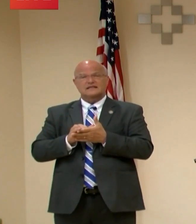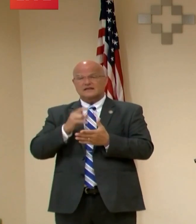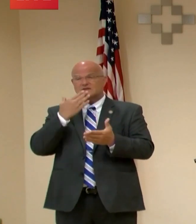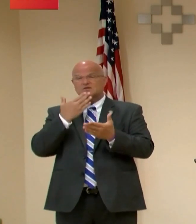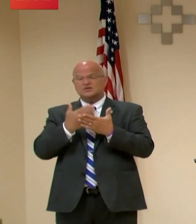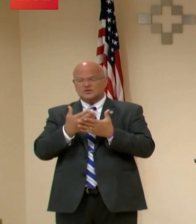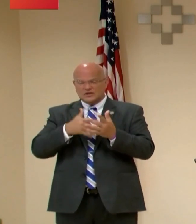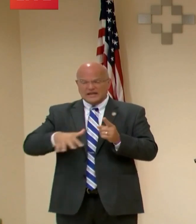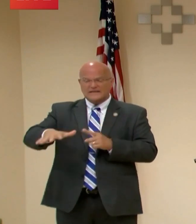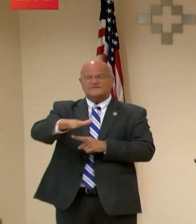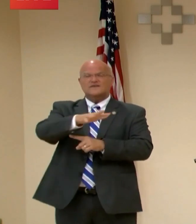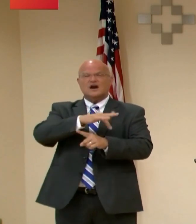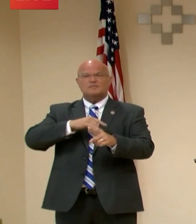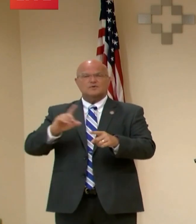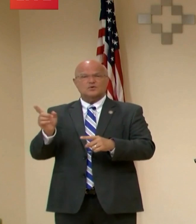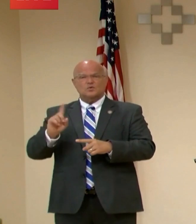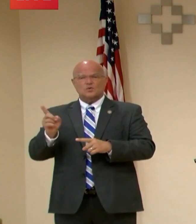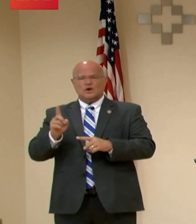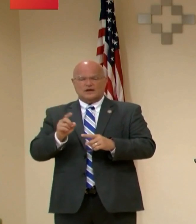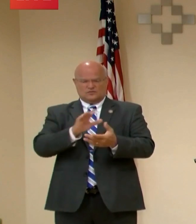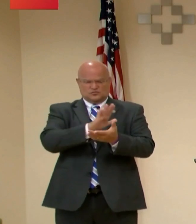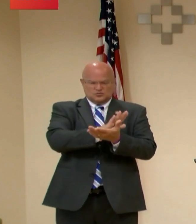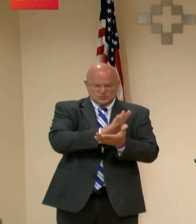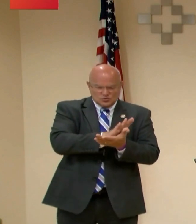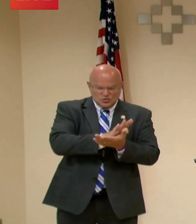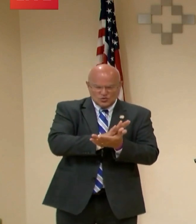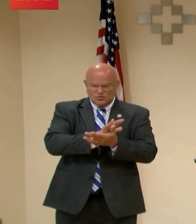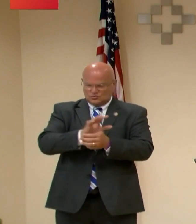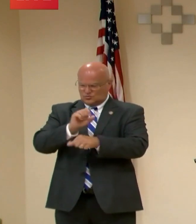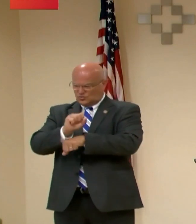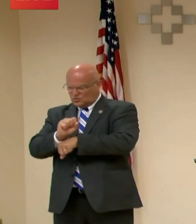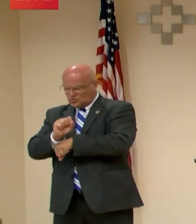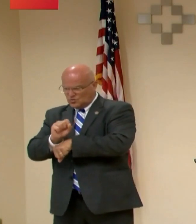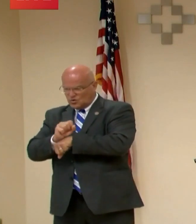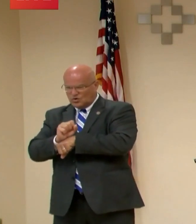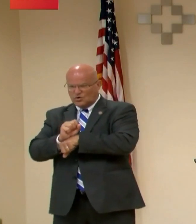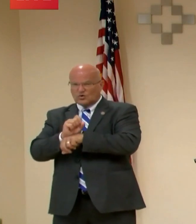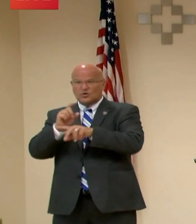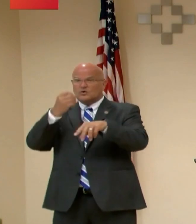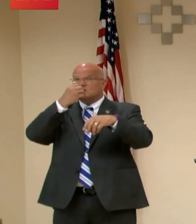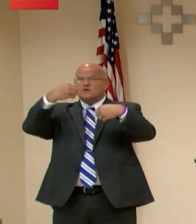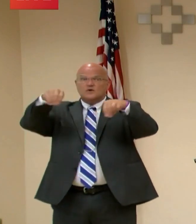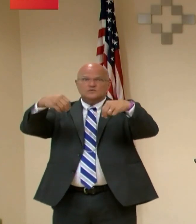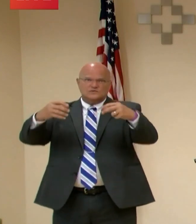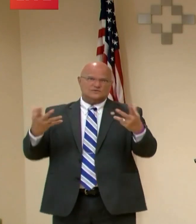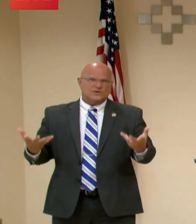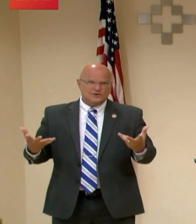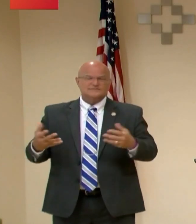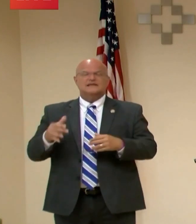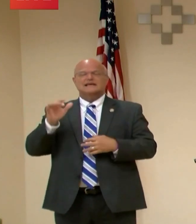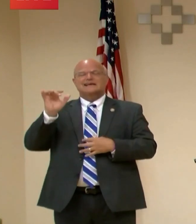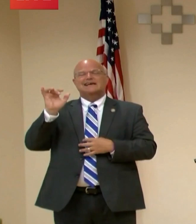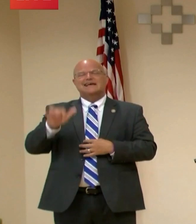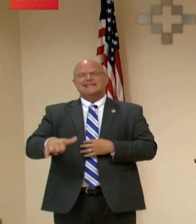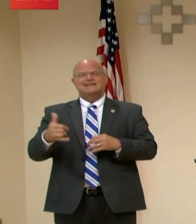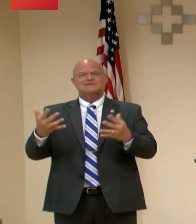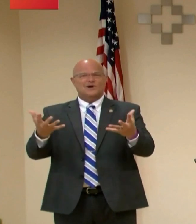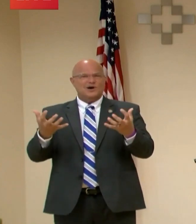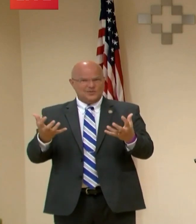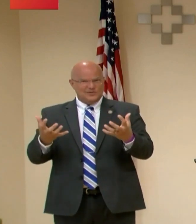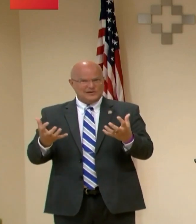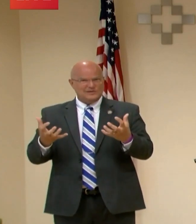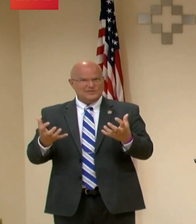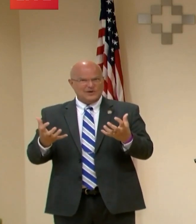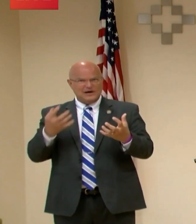it's a good environment to, whether it's to go to school or whether it's to go to work or whether it's to go to the grocery store. And that's what we want